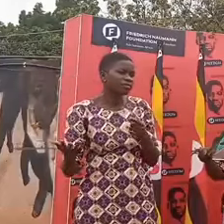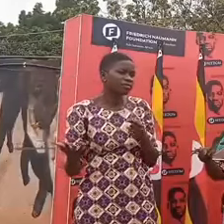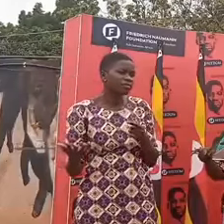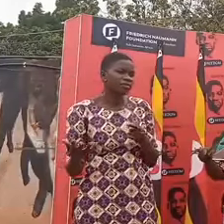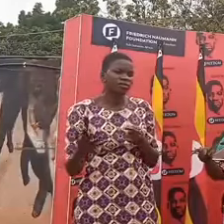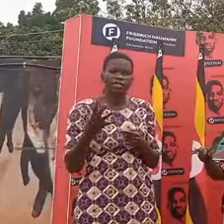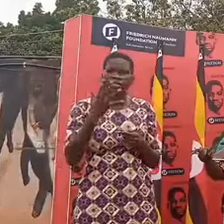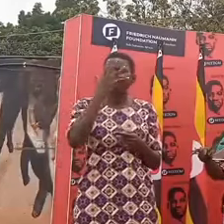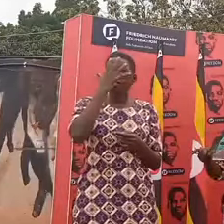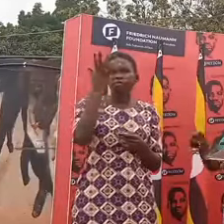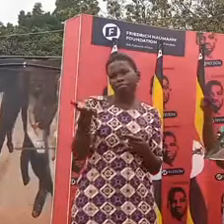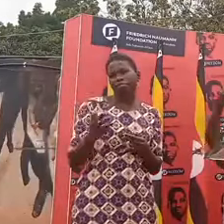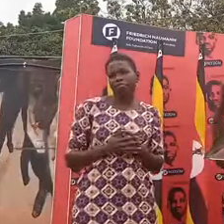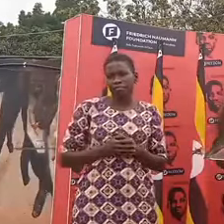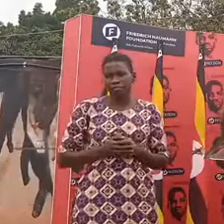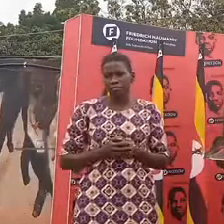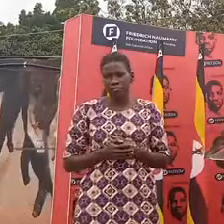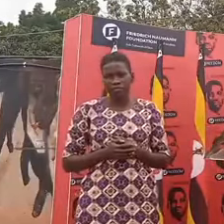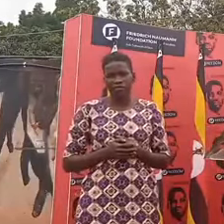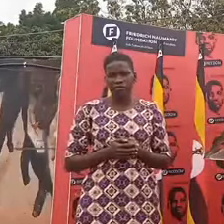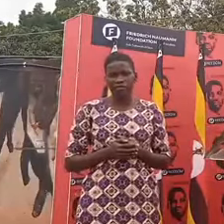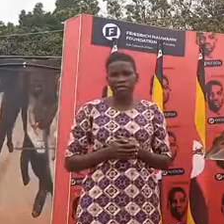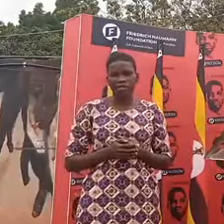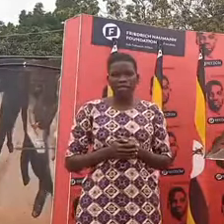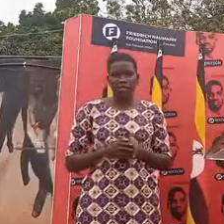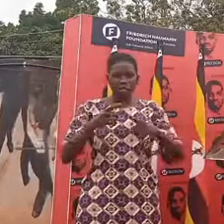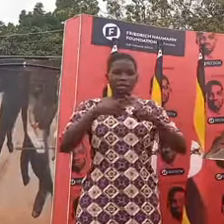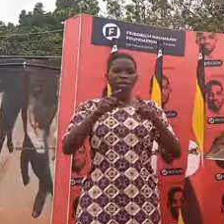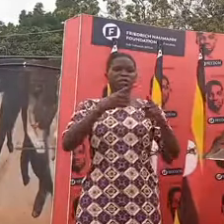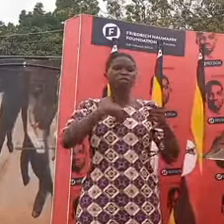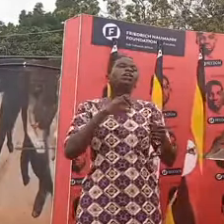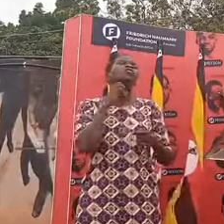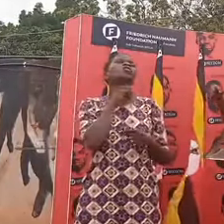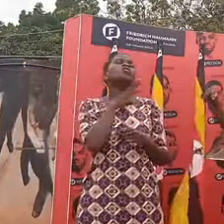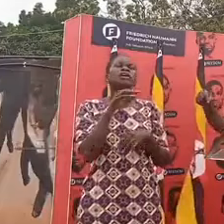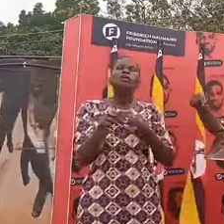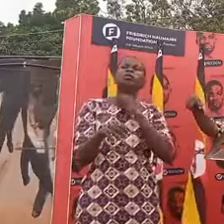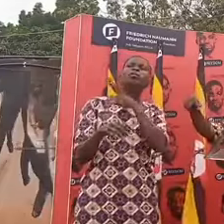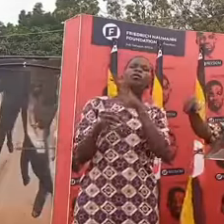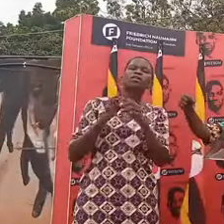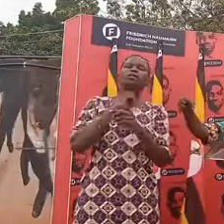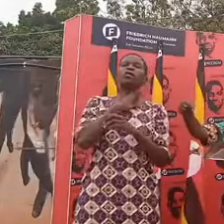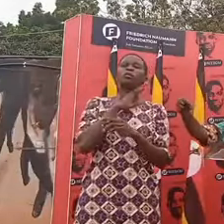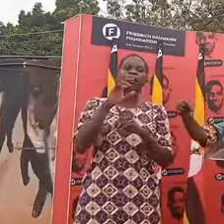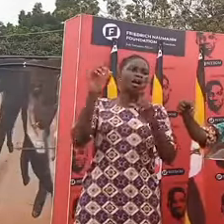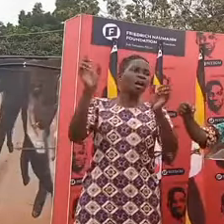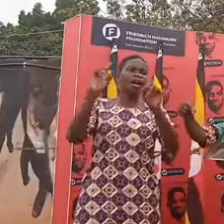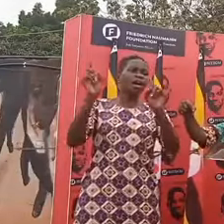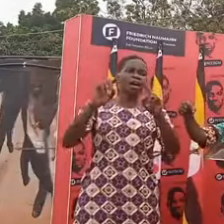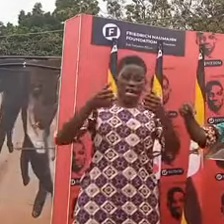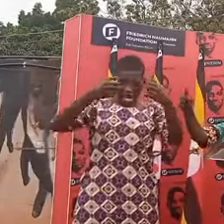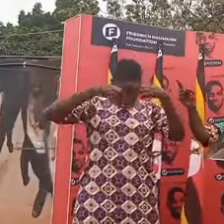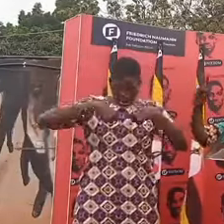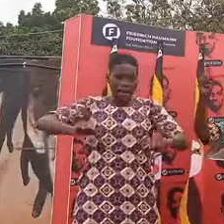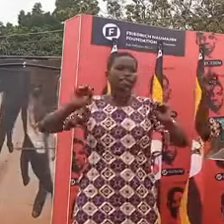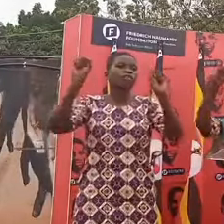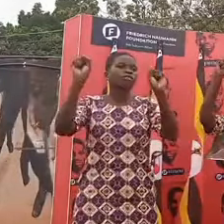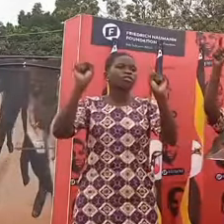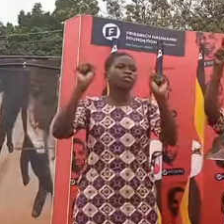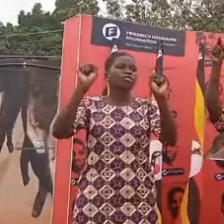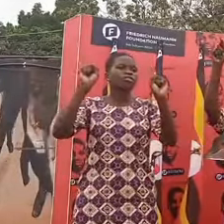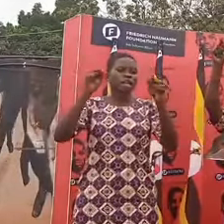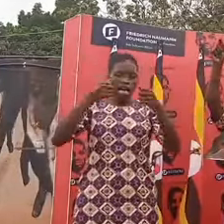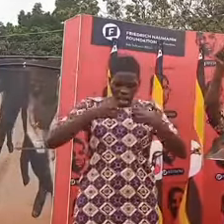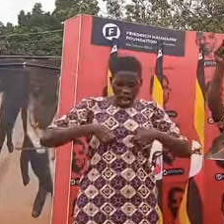shame. But we're not going to be in the Book of Lamentations. We are here today in the Acts of Apostles, and we are